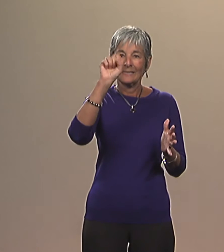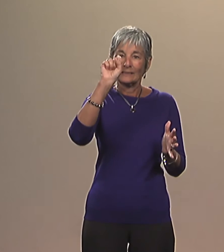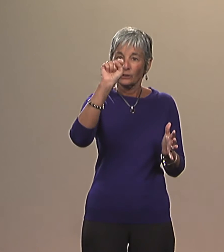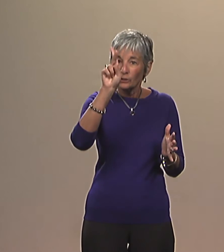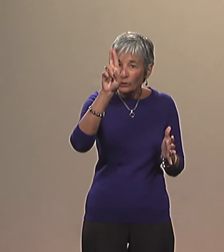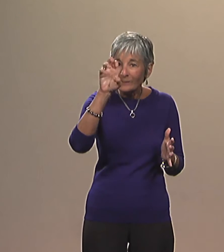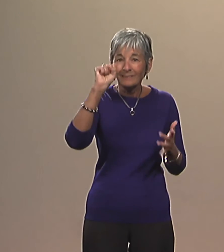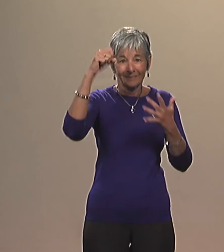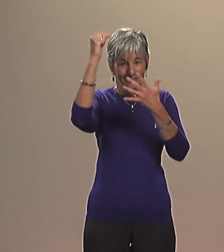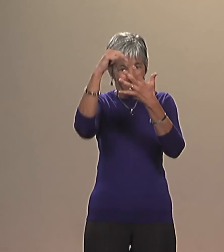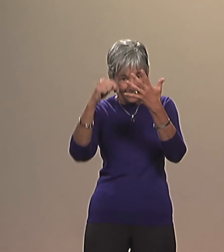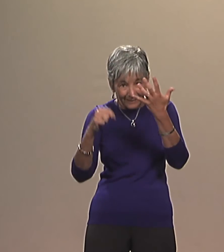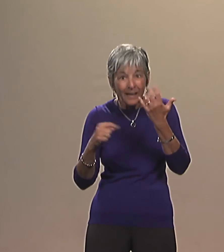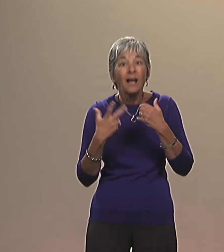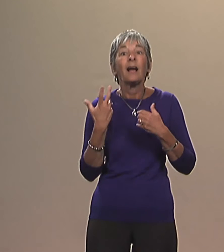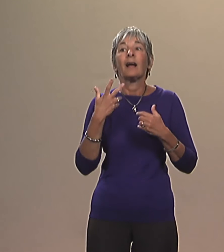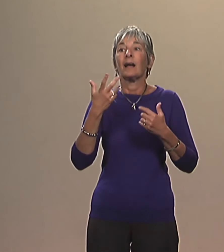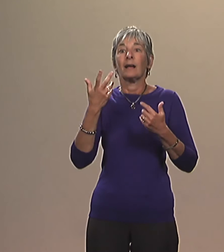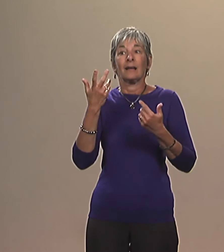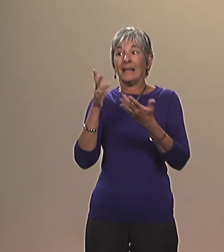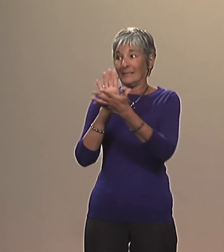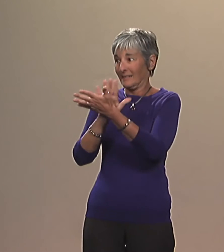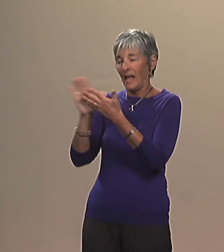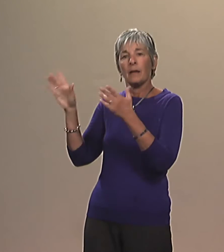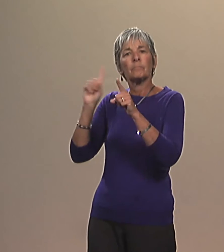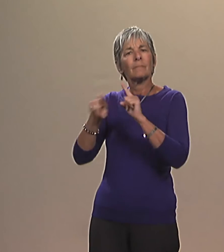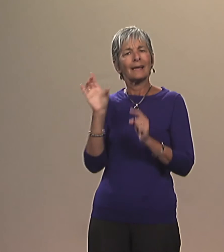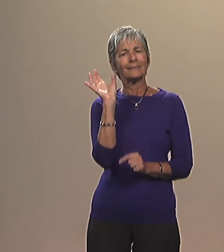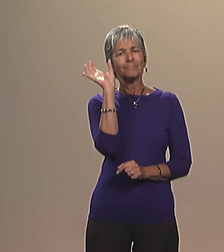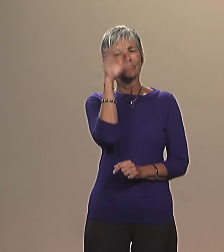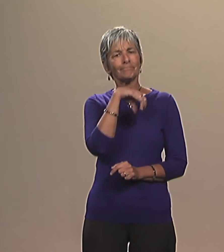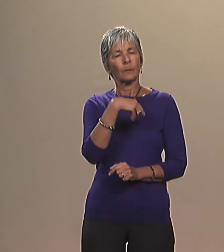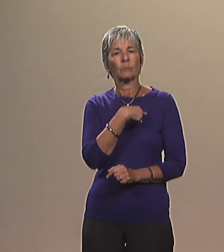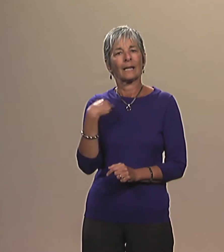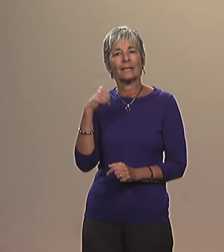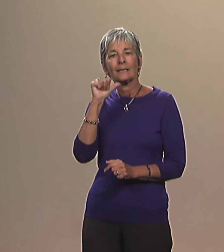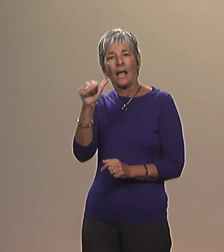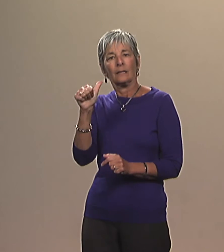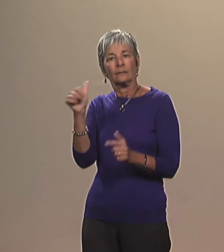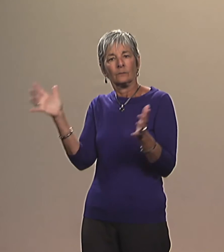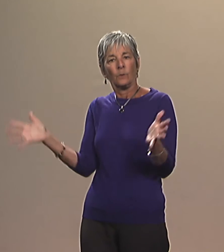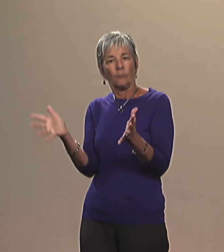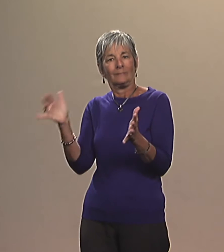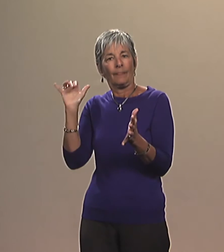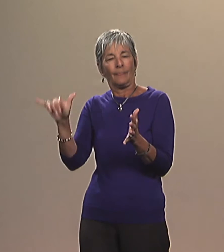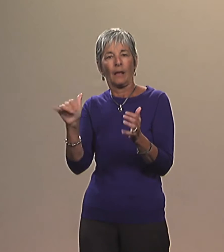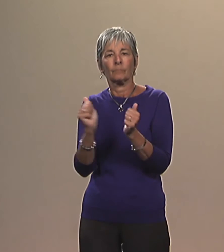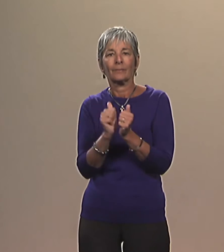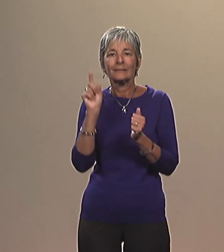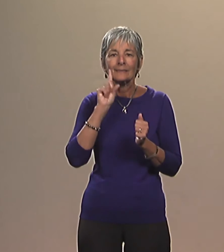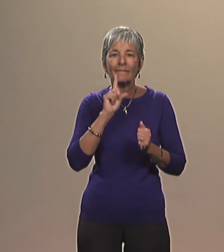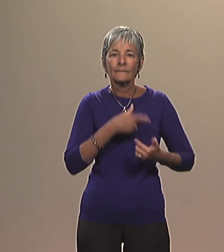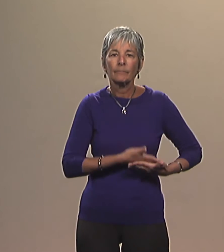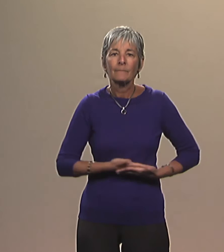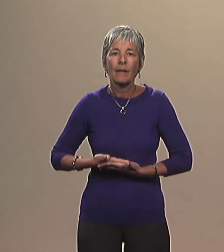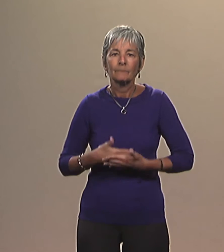how gestures are used in language. It is so odd, then, that we have not encouraged this with deaf babies.